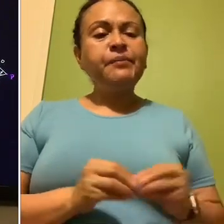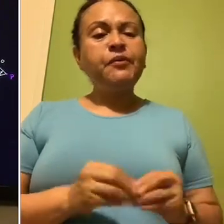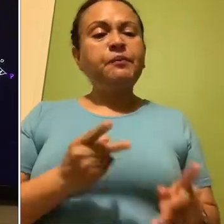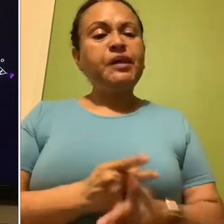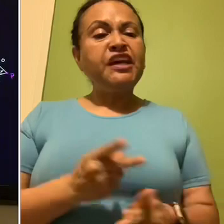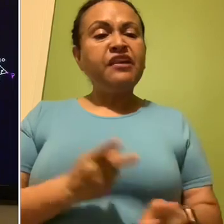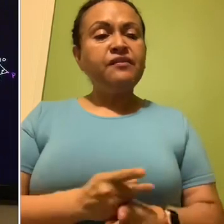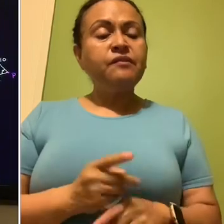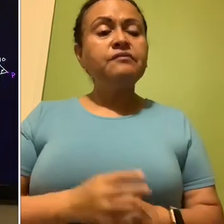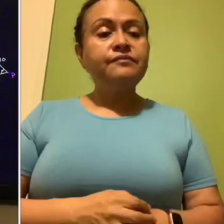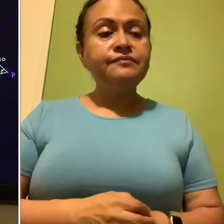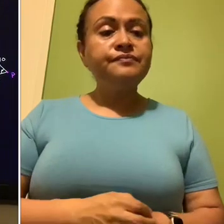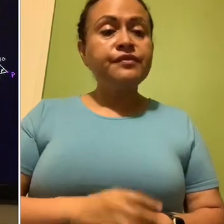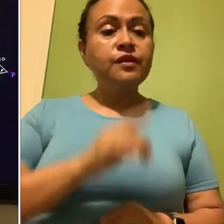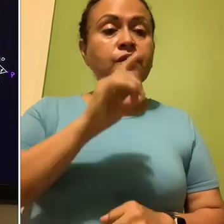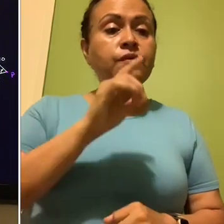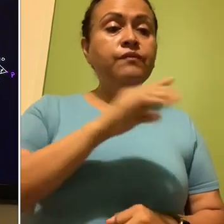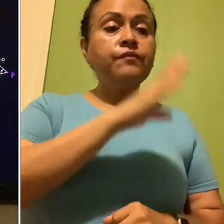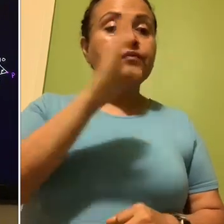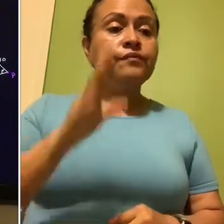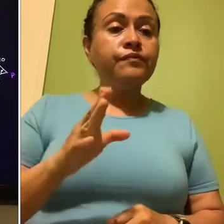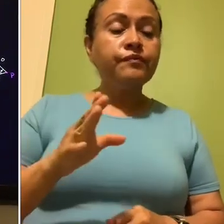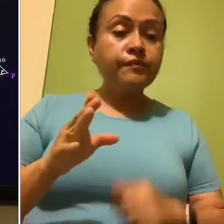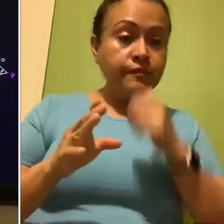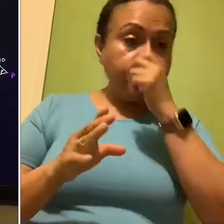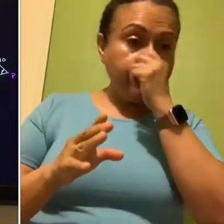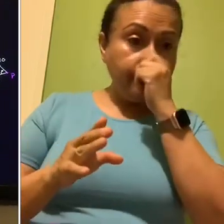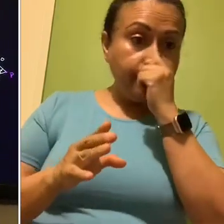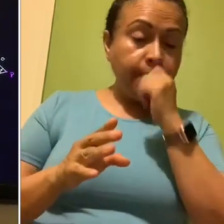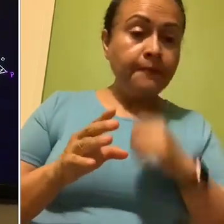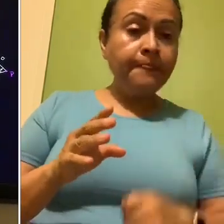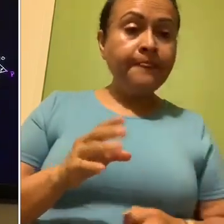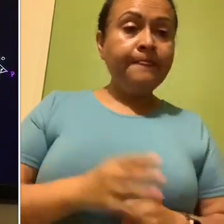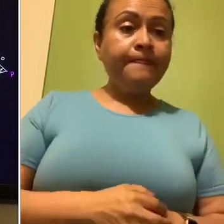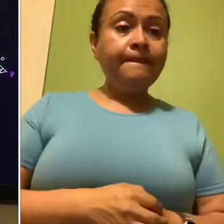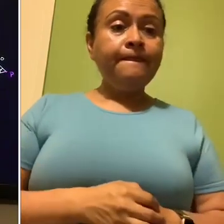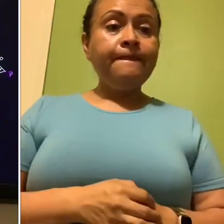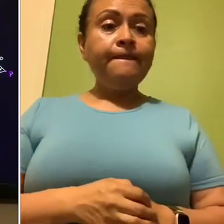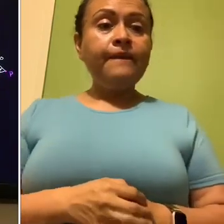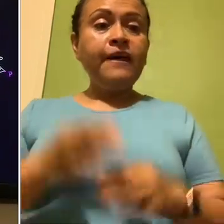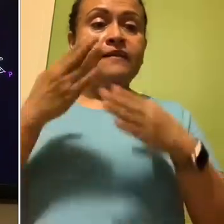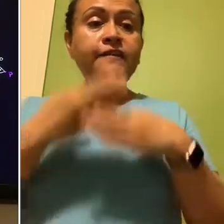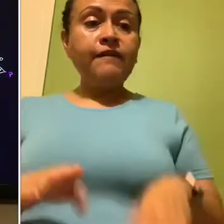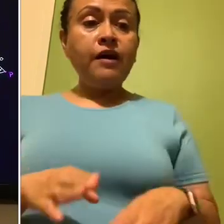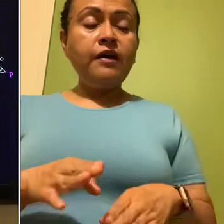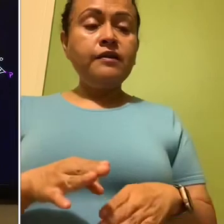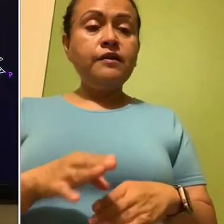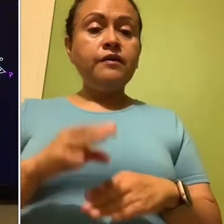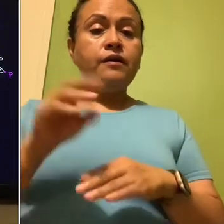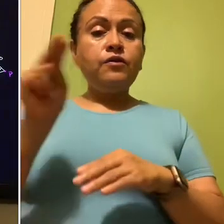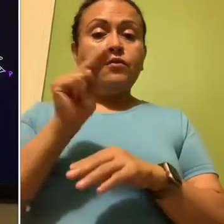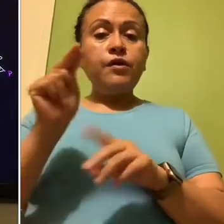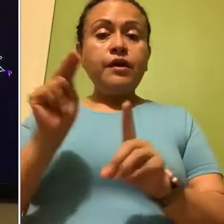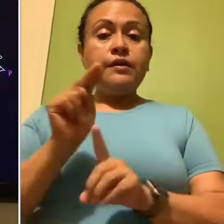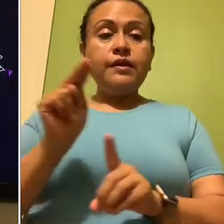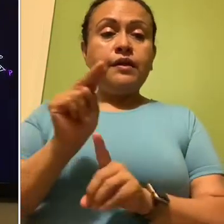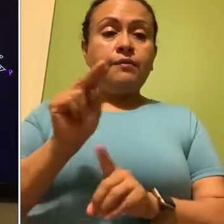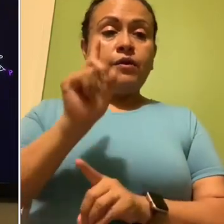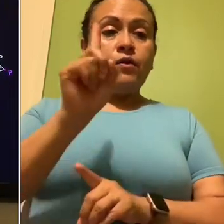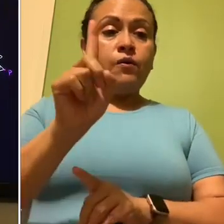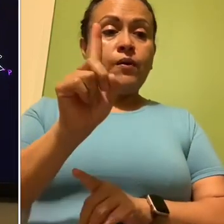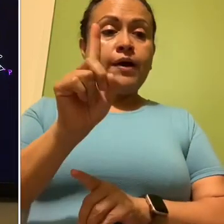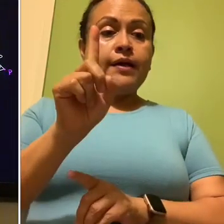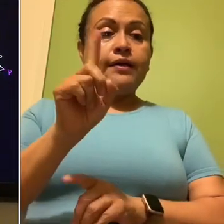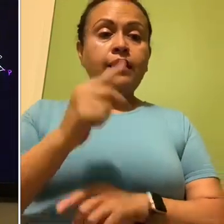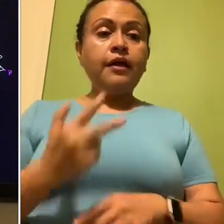number, but we want to be careful here. And then this right over here, this is a, if you divide the numerator and denominator by 6,